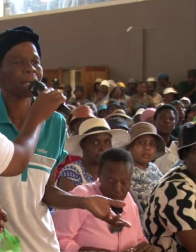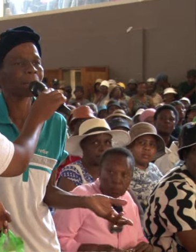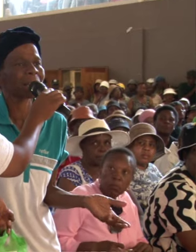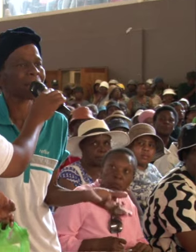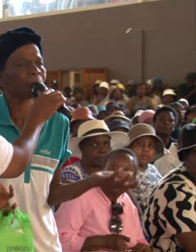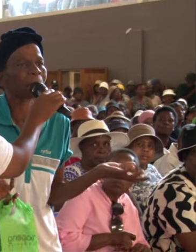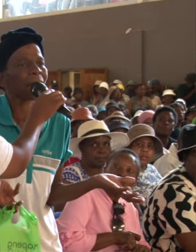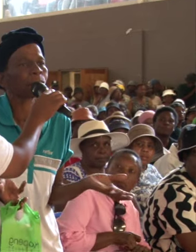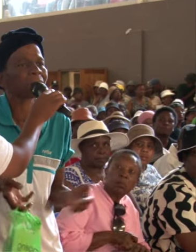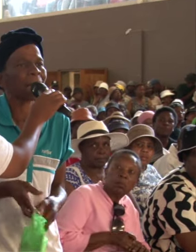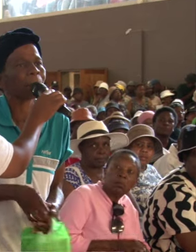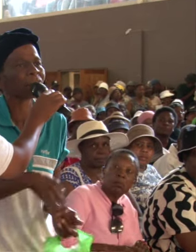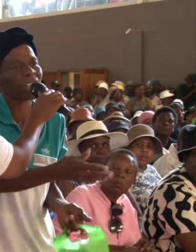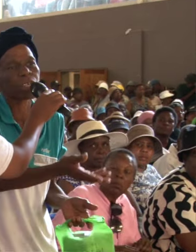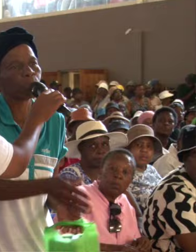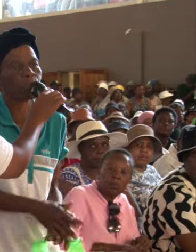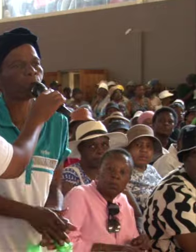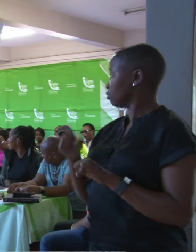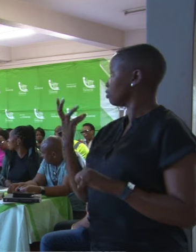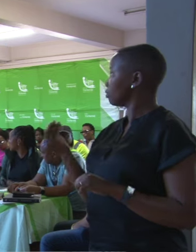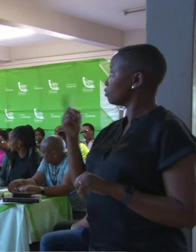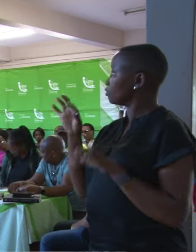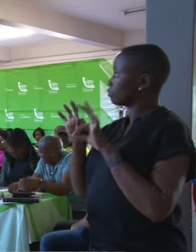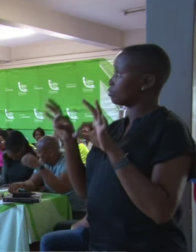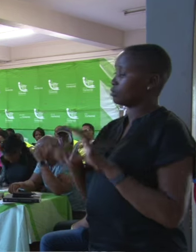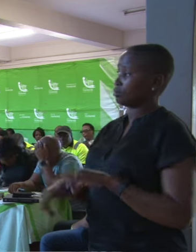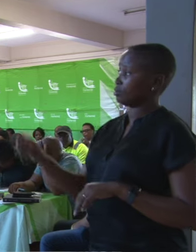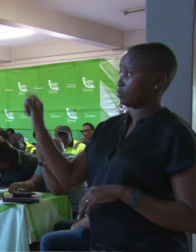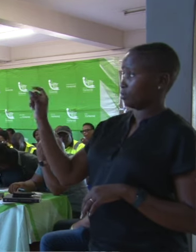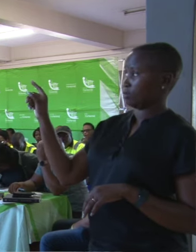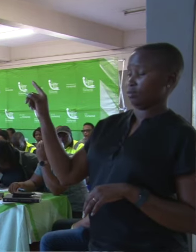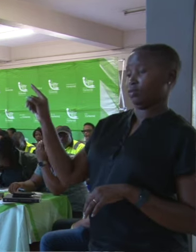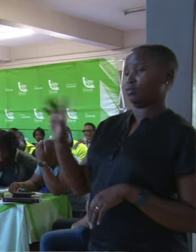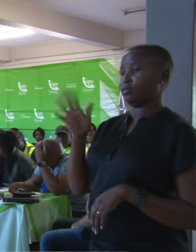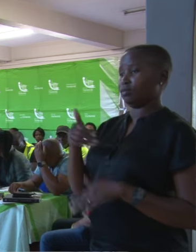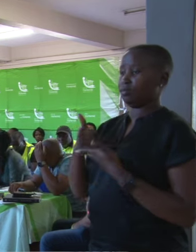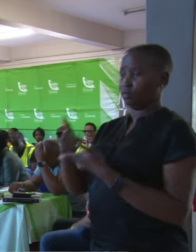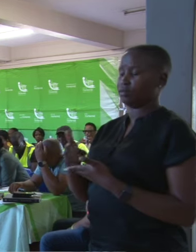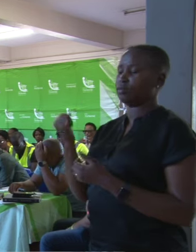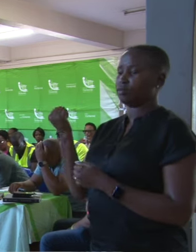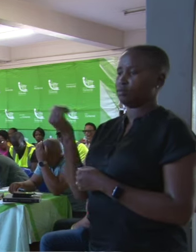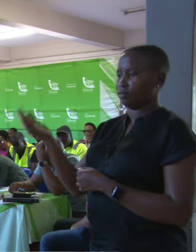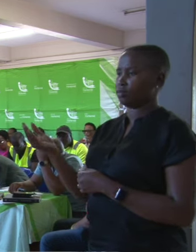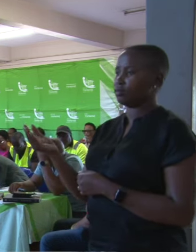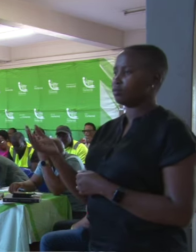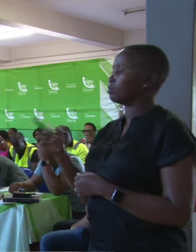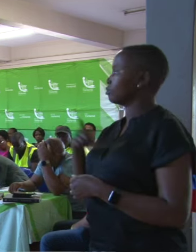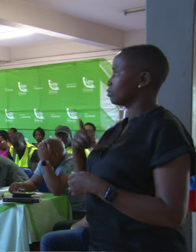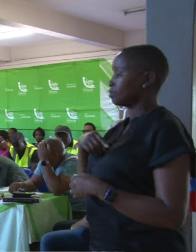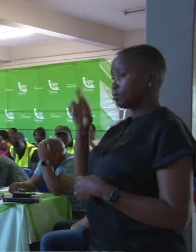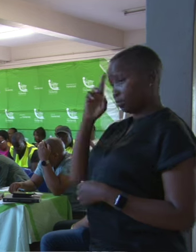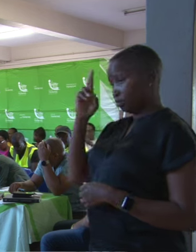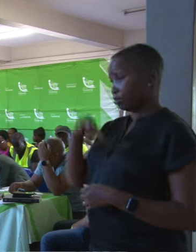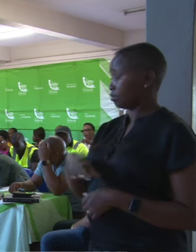have raised is that they do want pasa shops. We have communicated our stance in terms of the bylaw that we